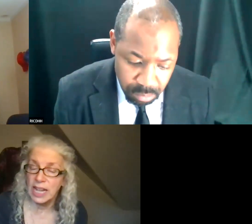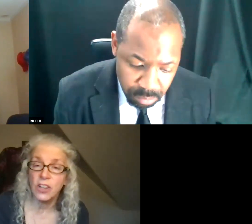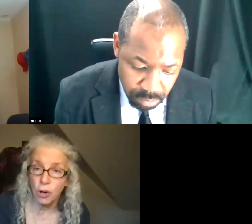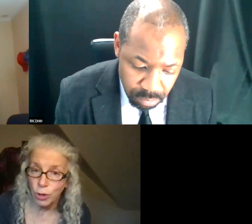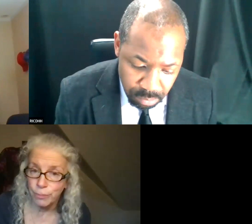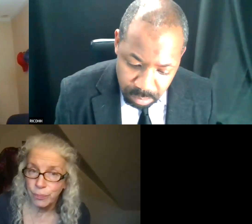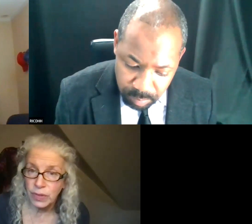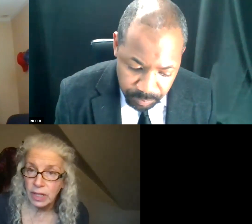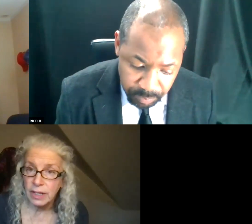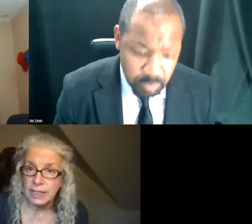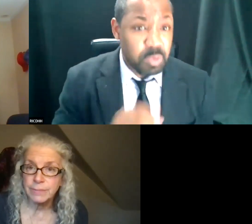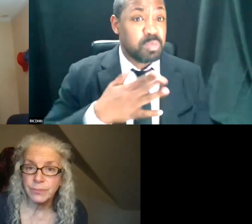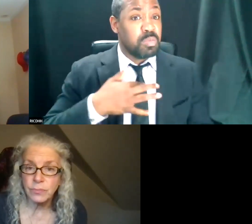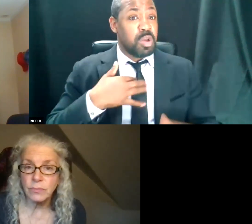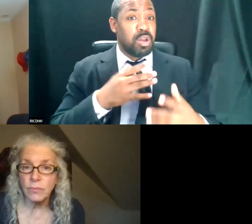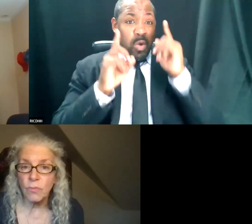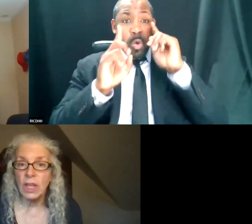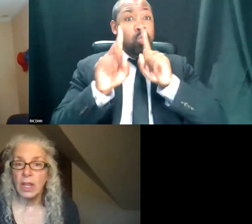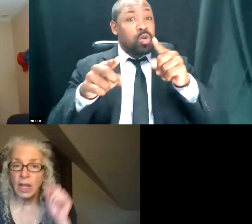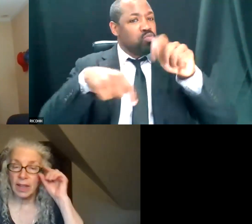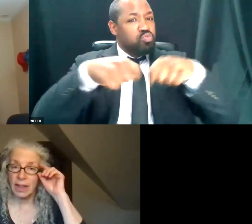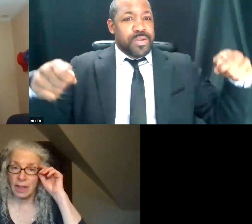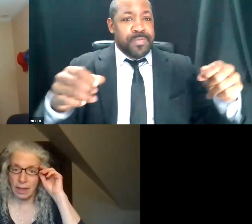backgrounds. That's our goal.